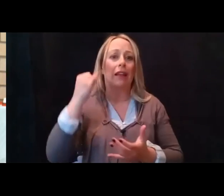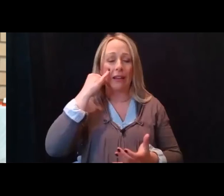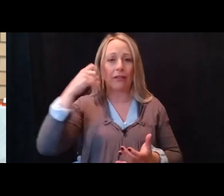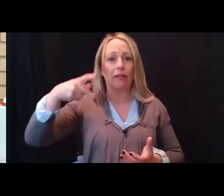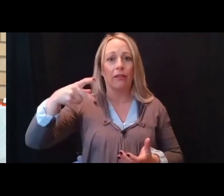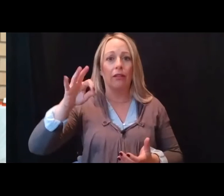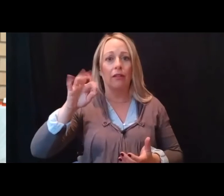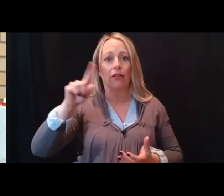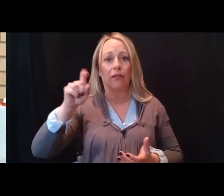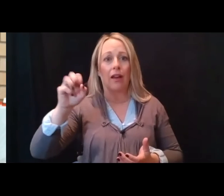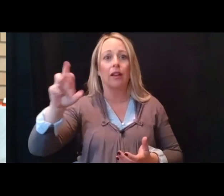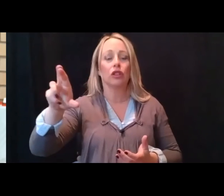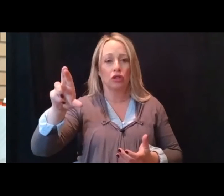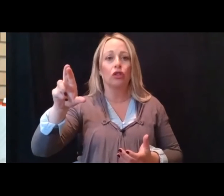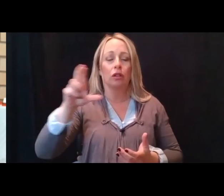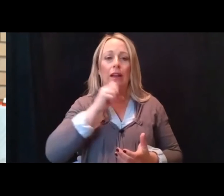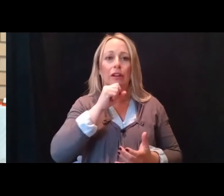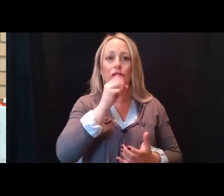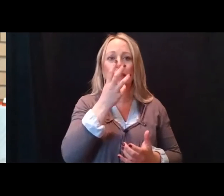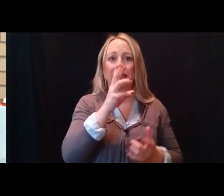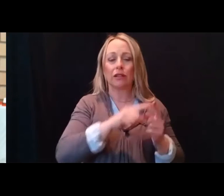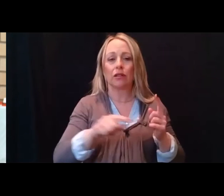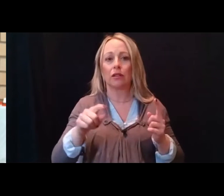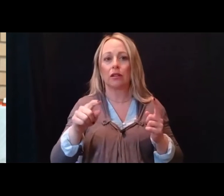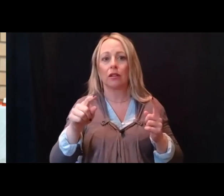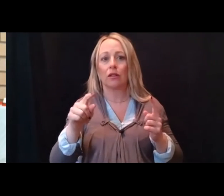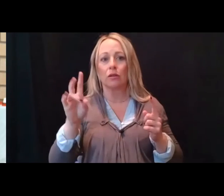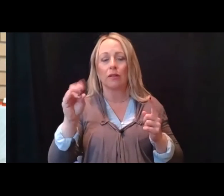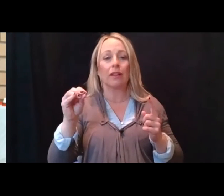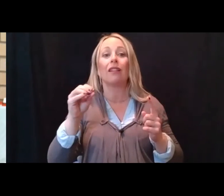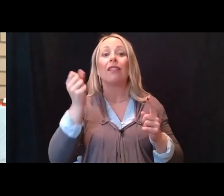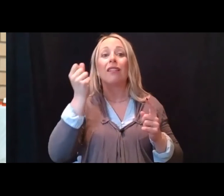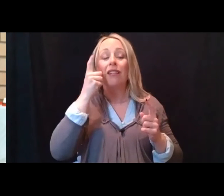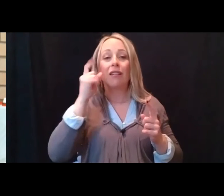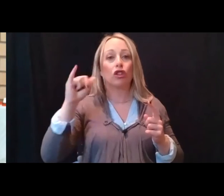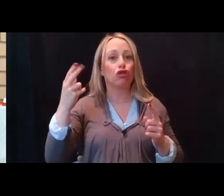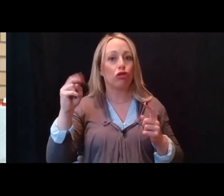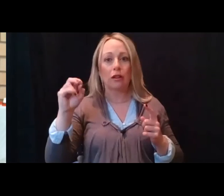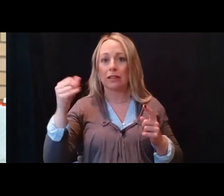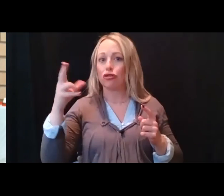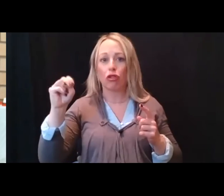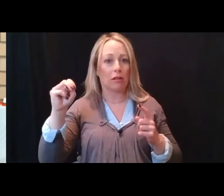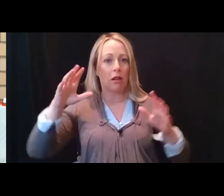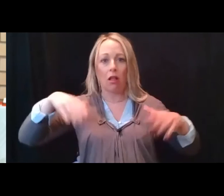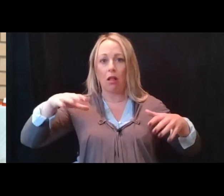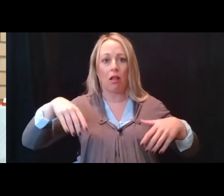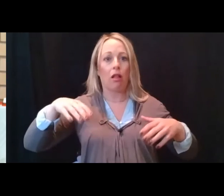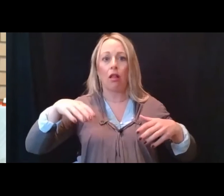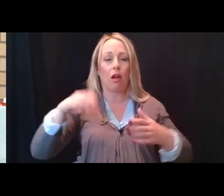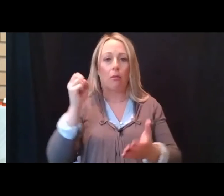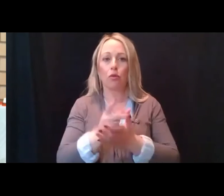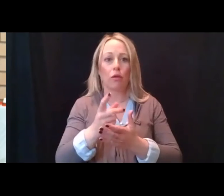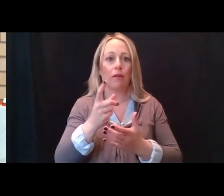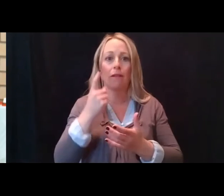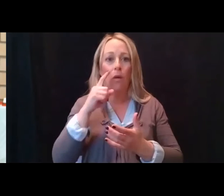ages 16 and 17. Neither the Moderna nor the Johnson & Johnson vaccine have been approved for anyone younger